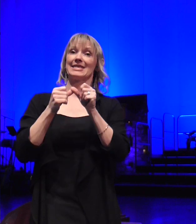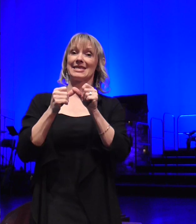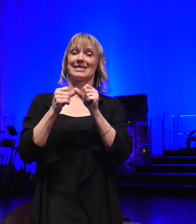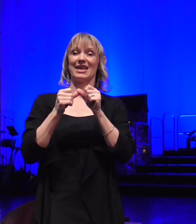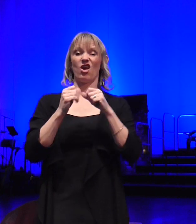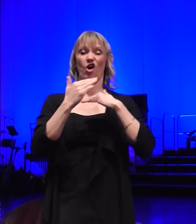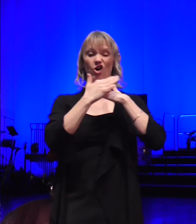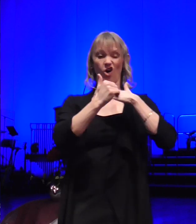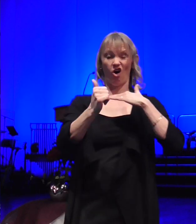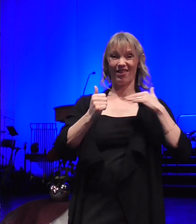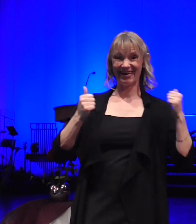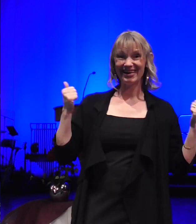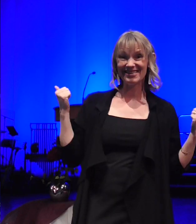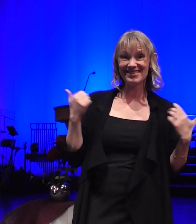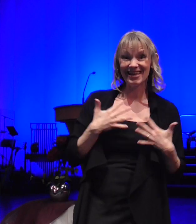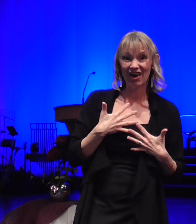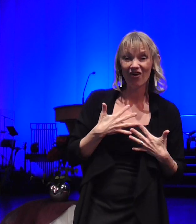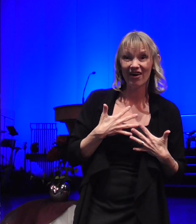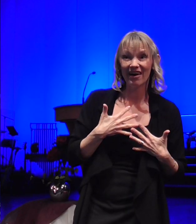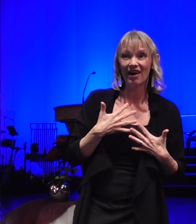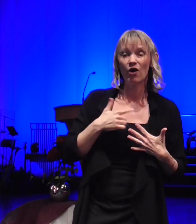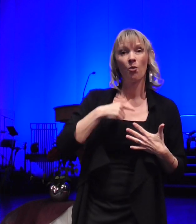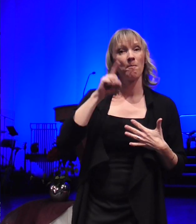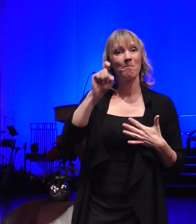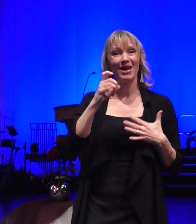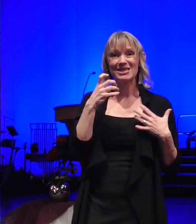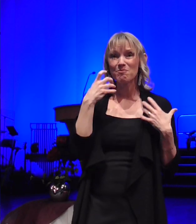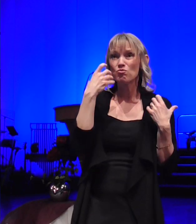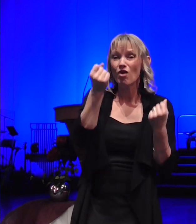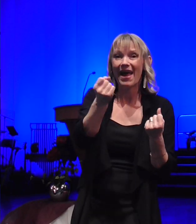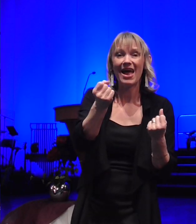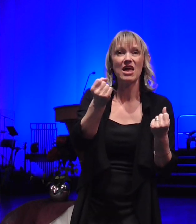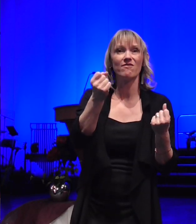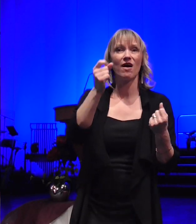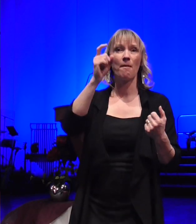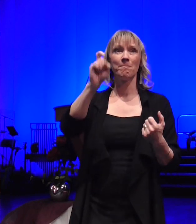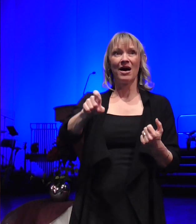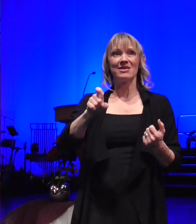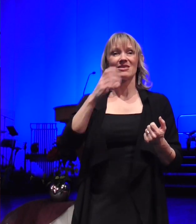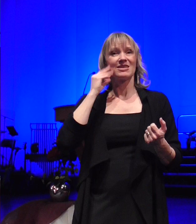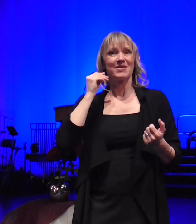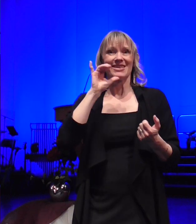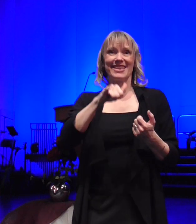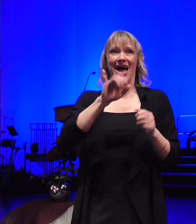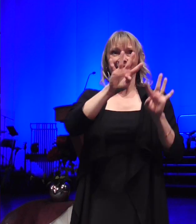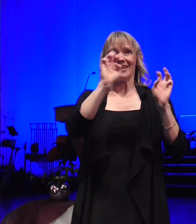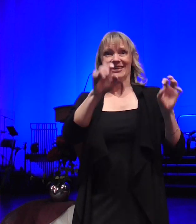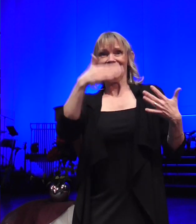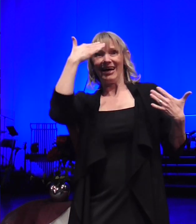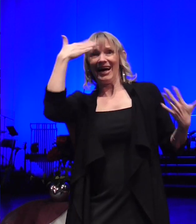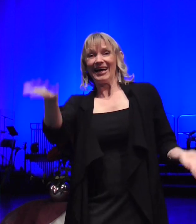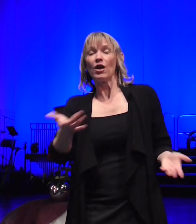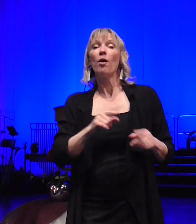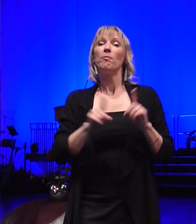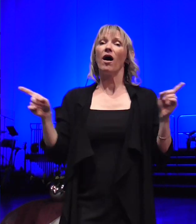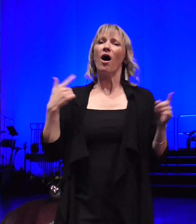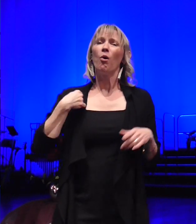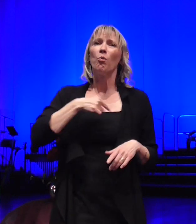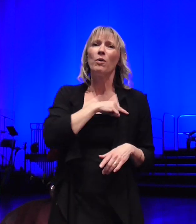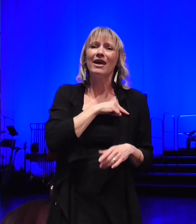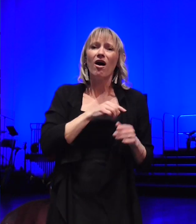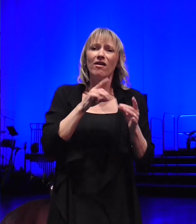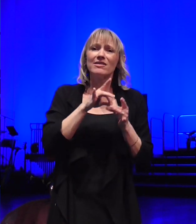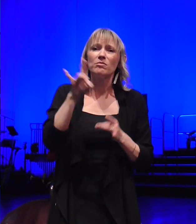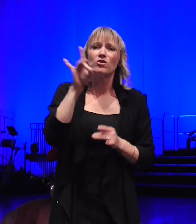Calling, it's scary. We got to be brave. We got to be in the unknown. But we're spiritually